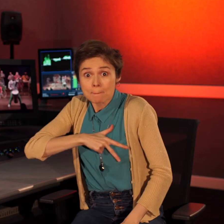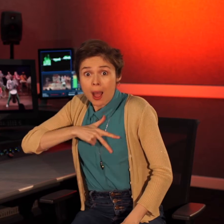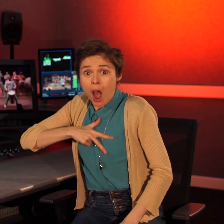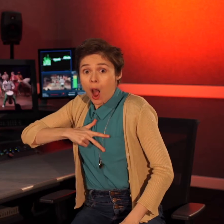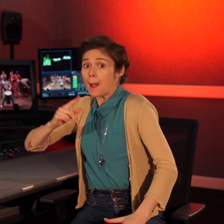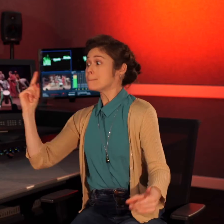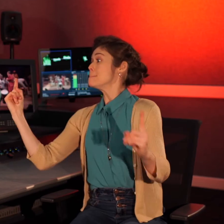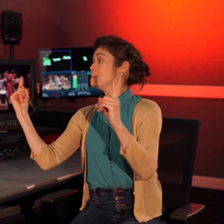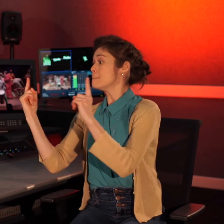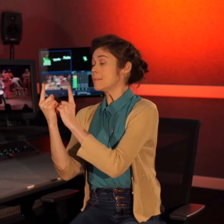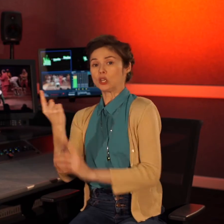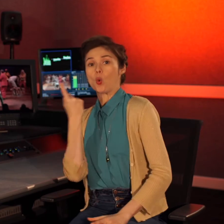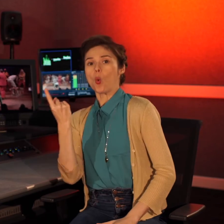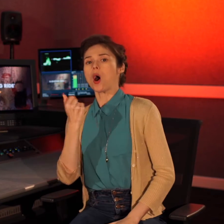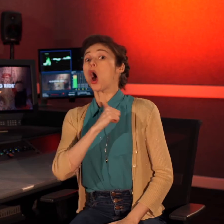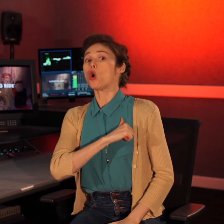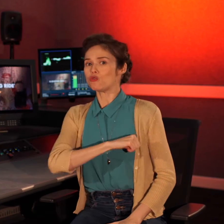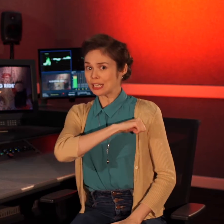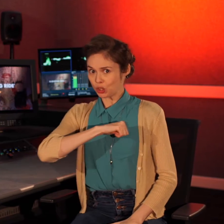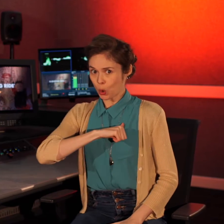and meets up with Horatio.